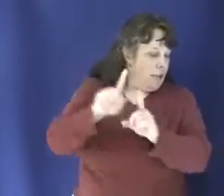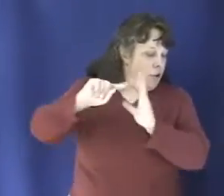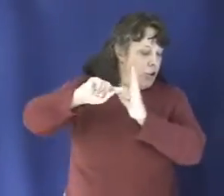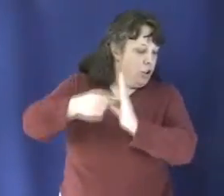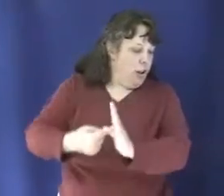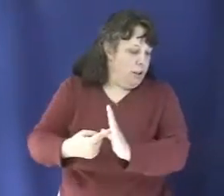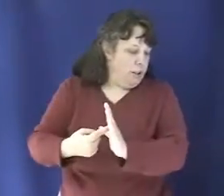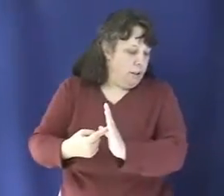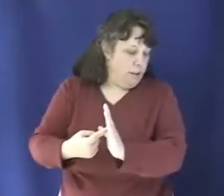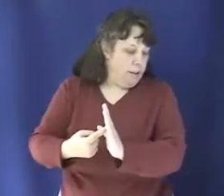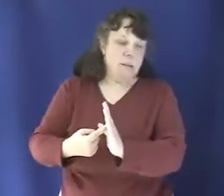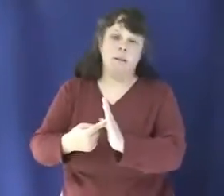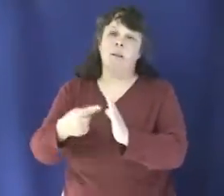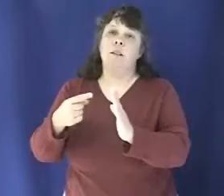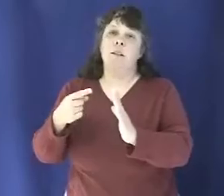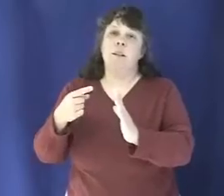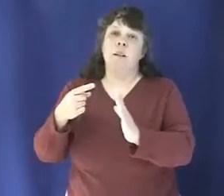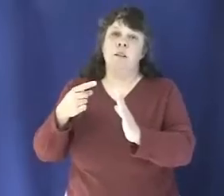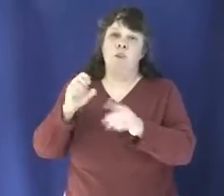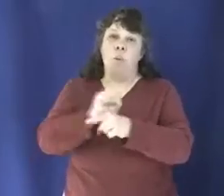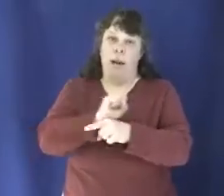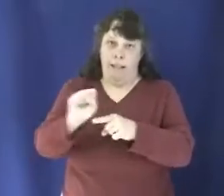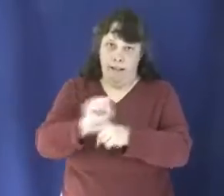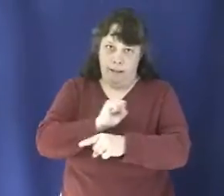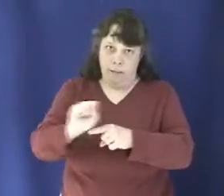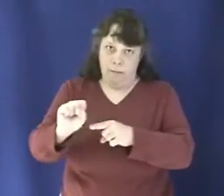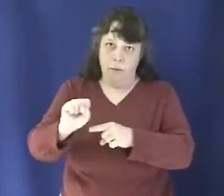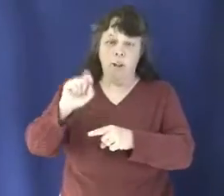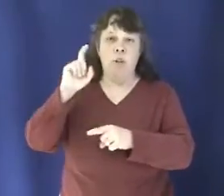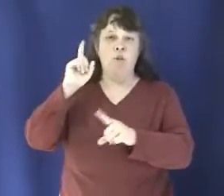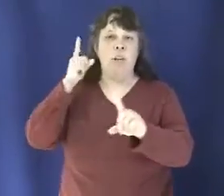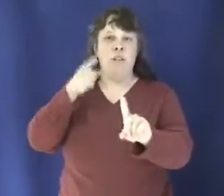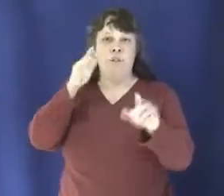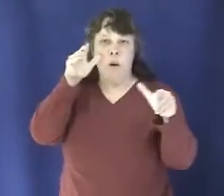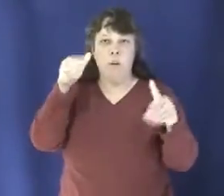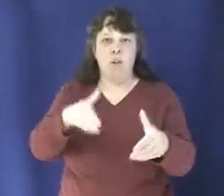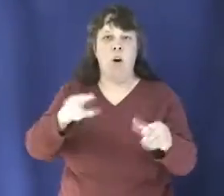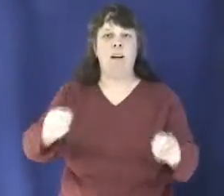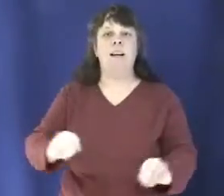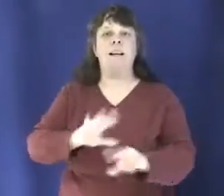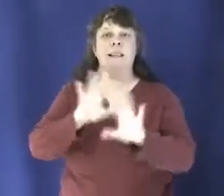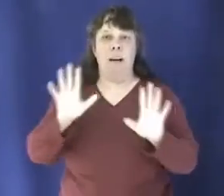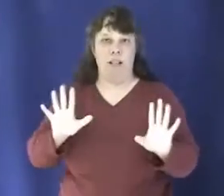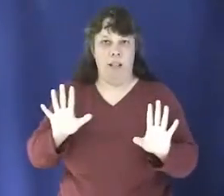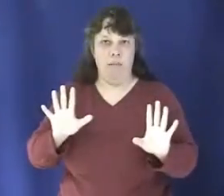As you start to practice, you need to focus on clarity,